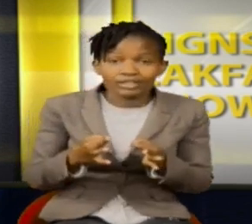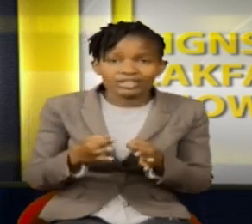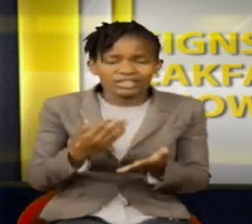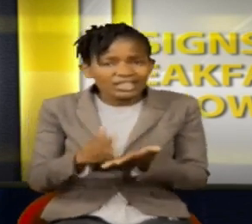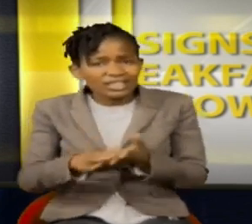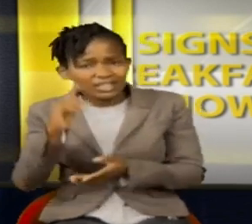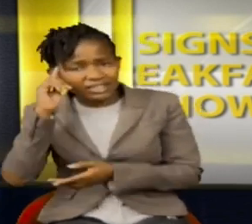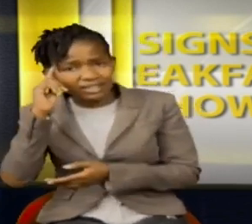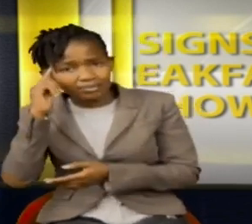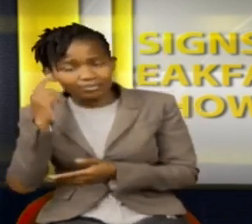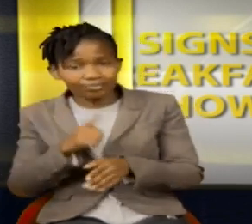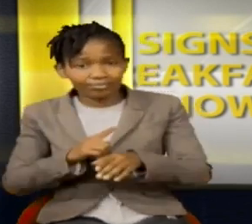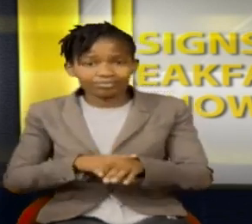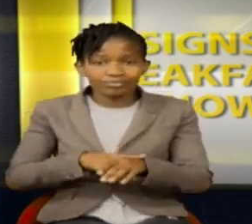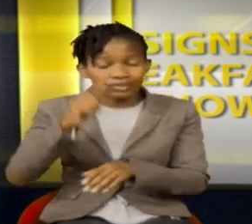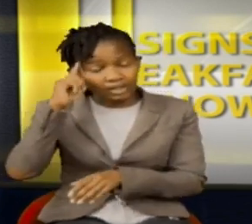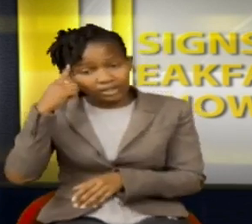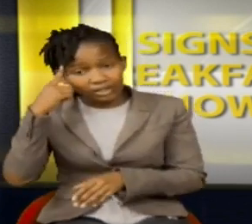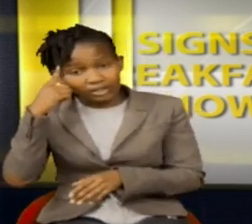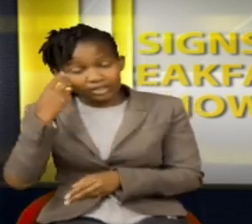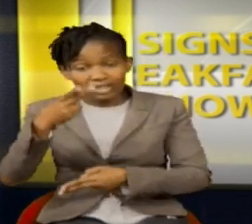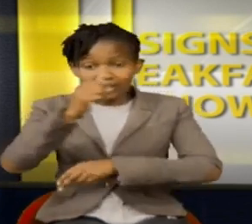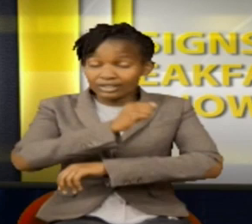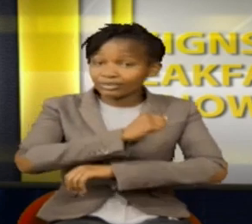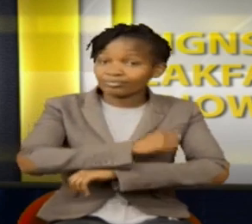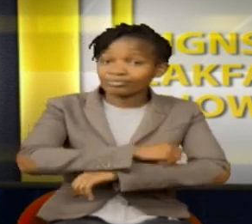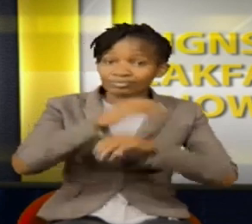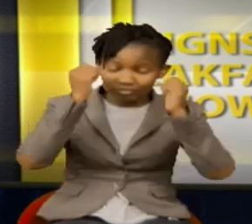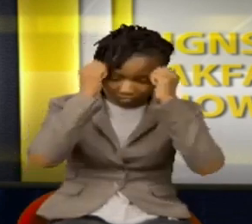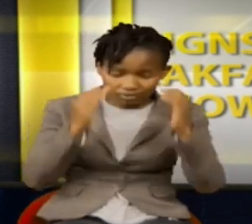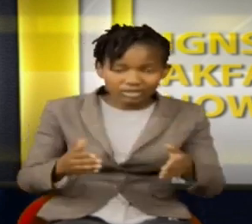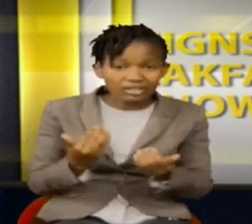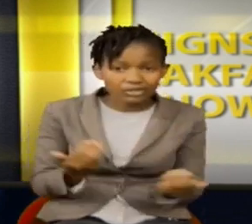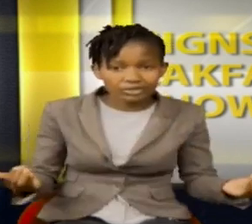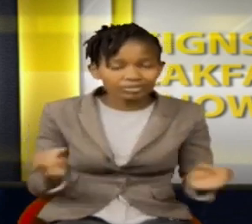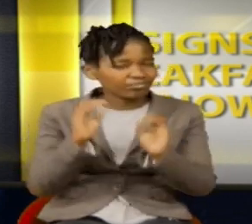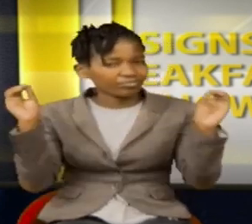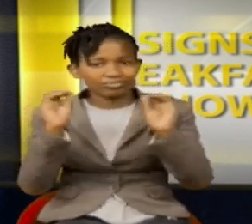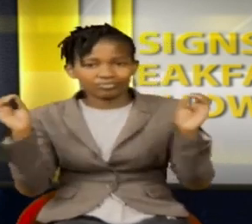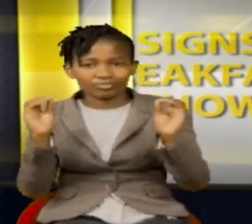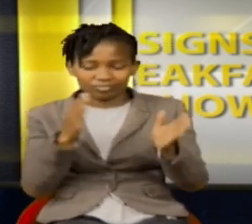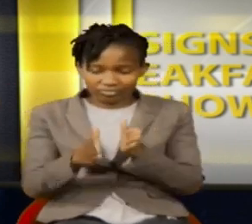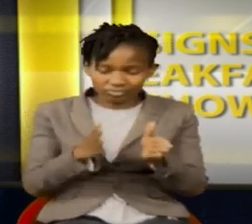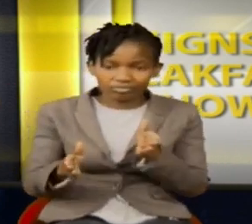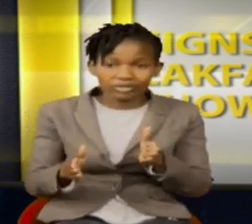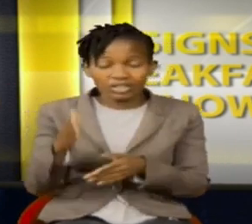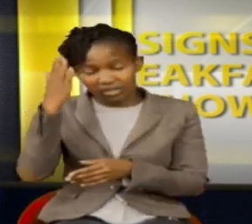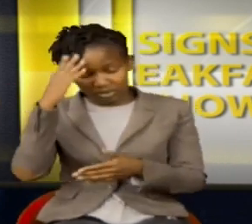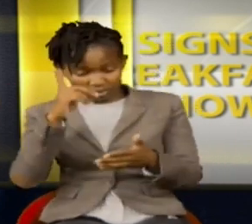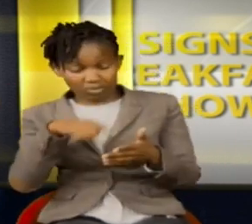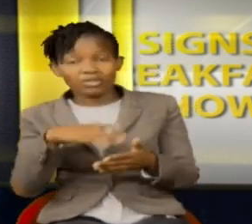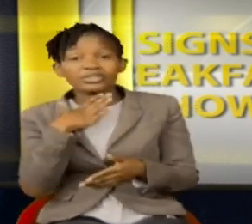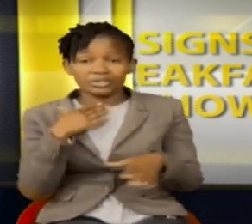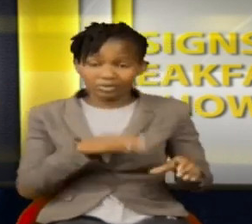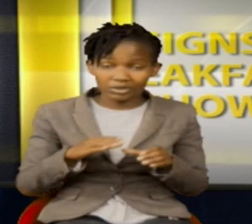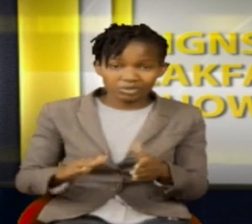think as high schoolers as children. They're not children. Mm-hmm. These are people who can be able to plan their day. They even know what they want to do after form four.